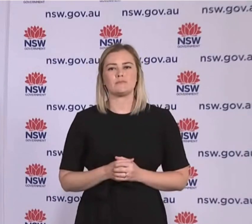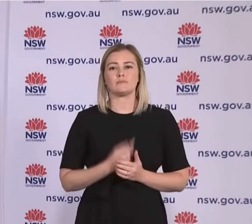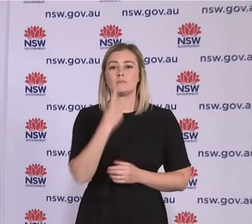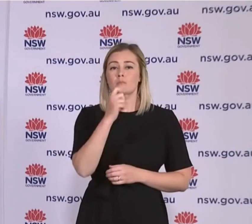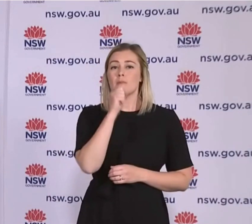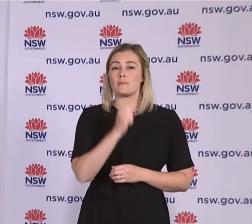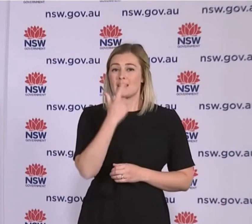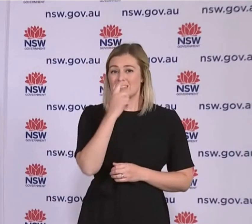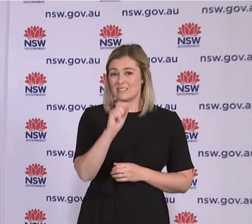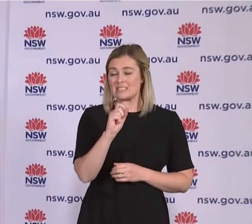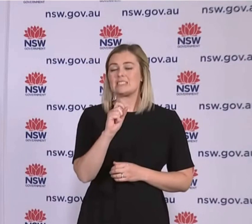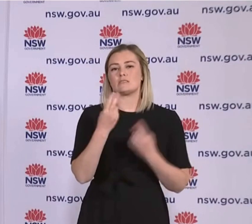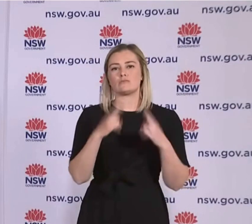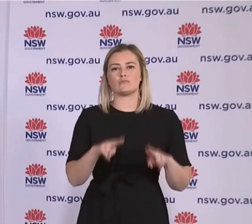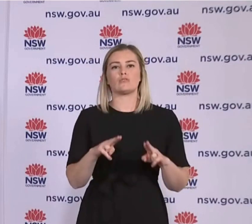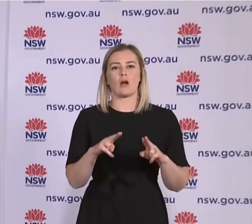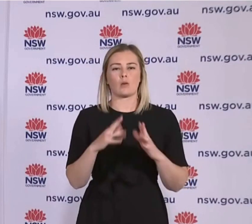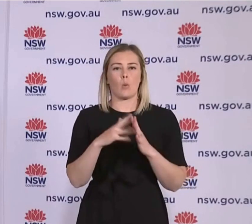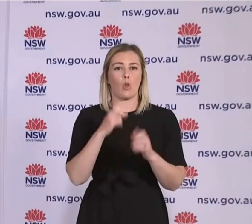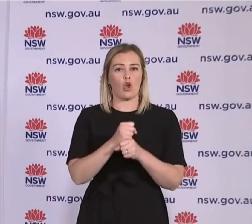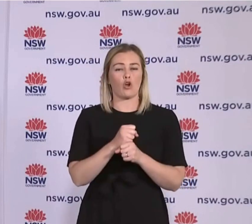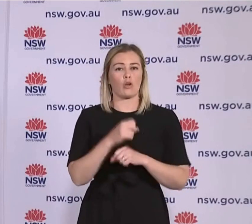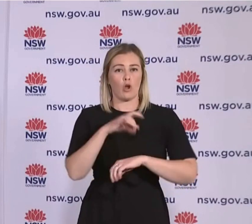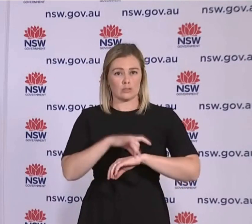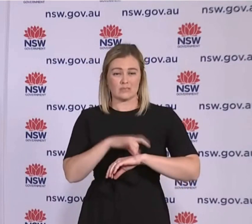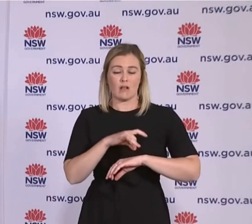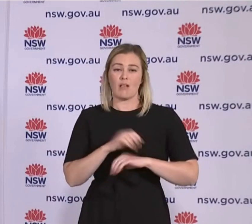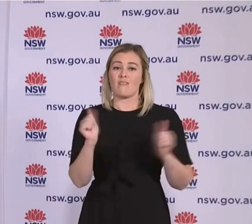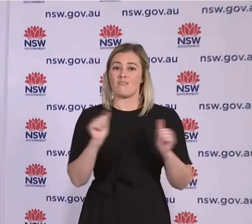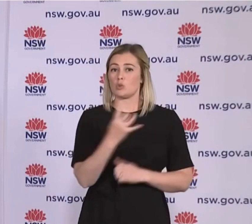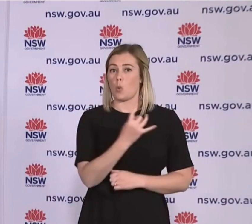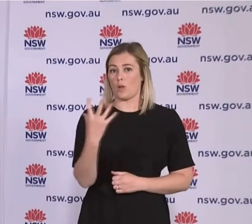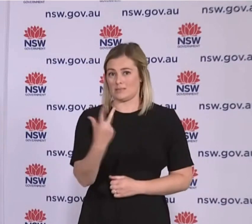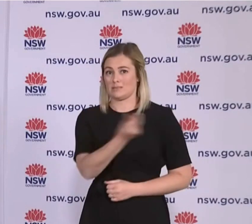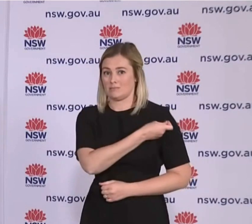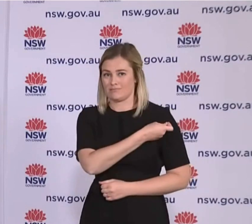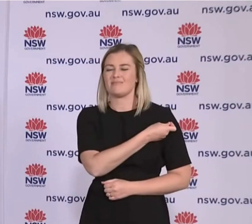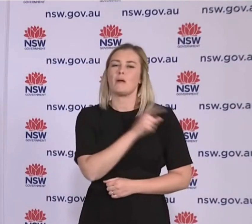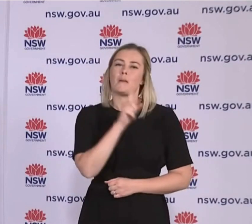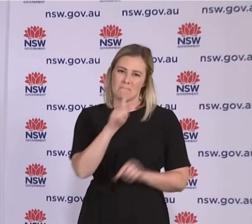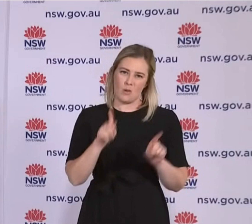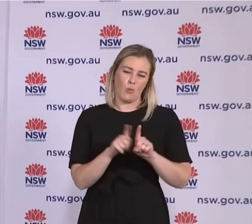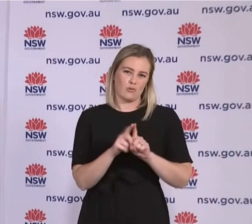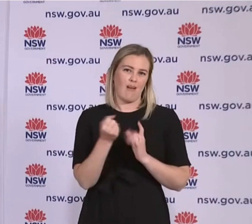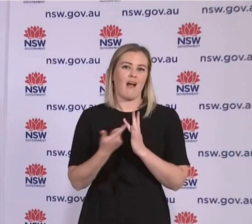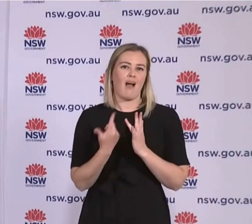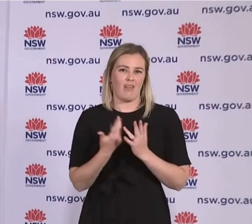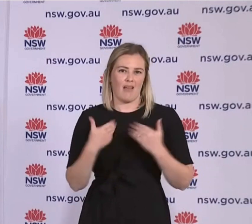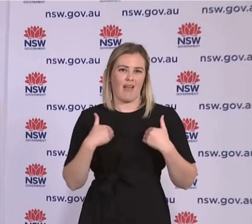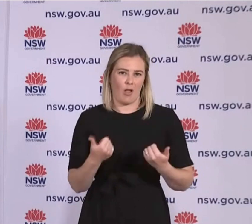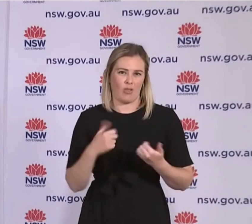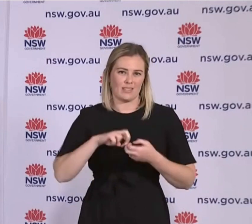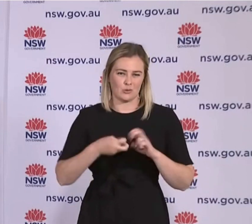from Kiama died at Wollongong Hospital, and he had received 1 dose of the COVID vaccine and had underlying health conditions. And a woman